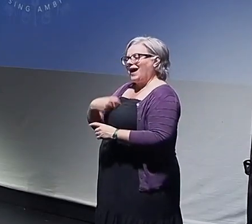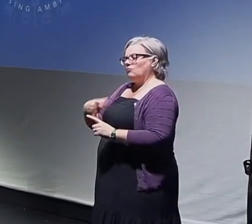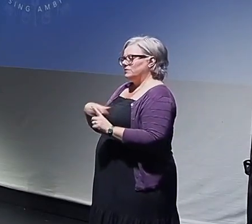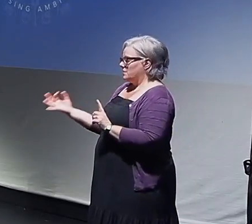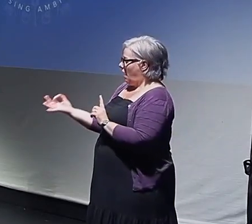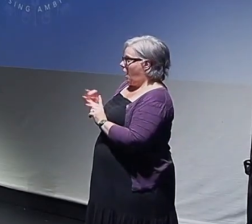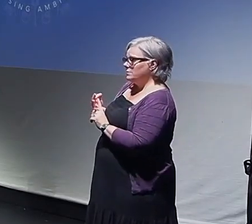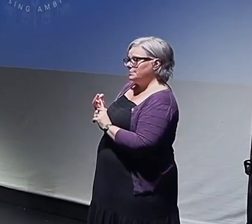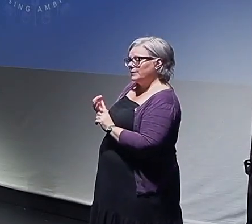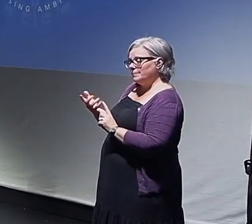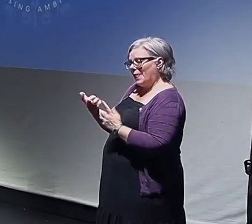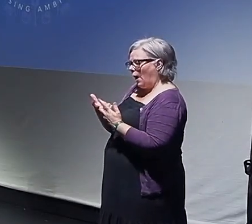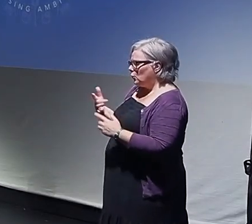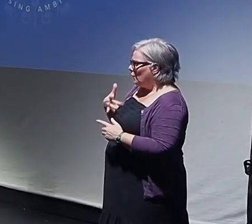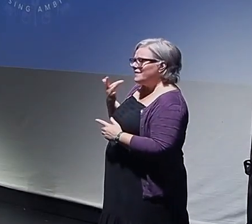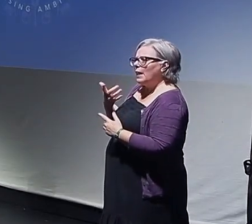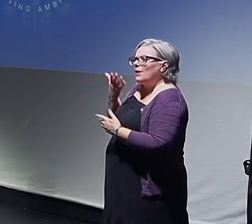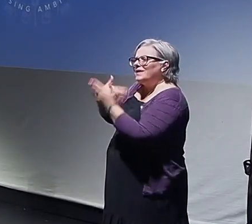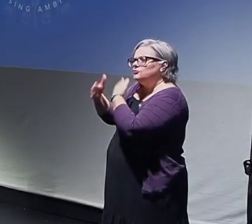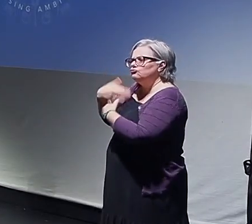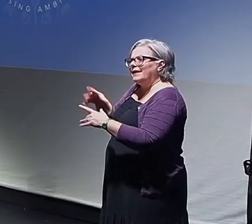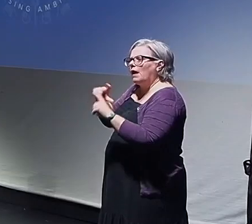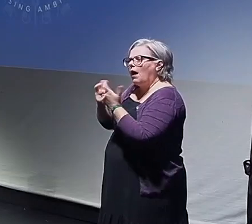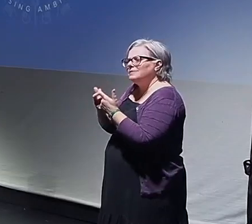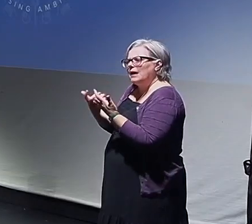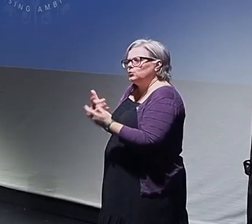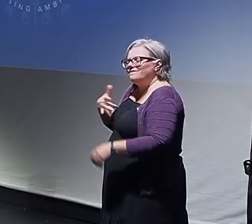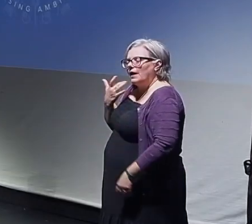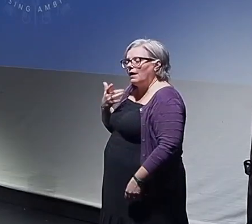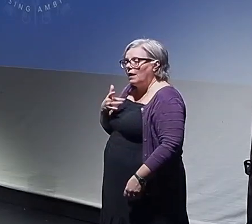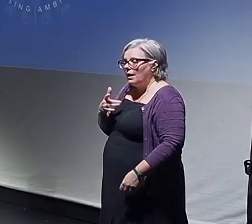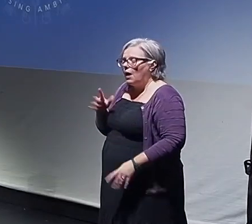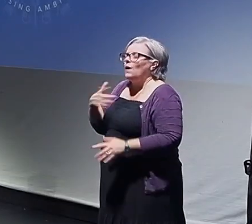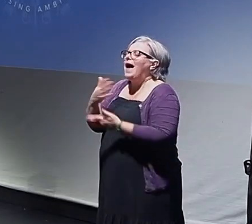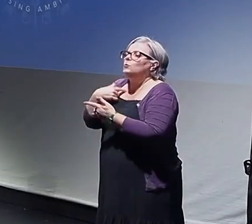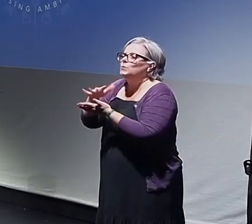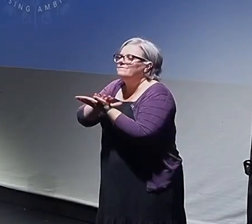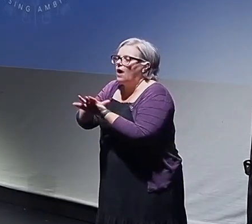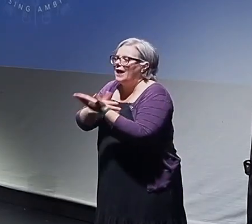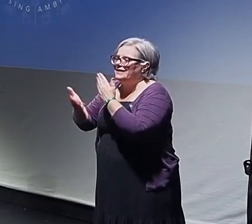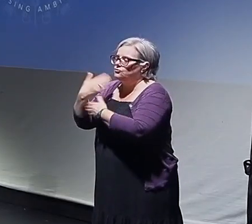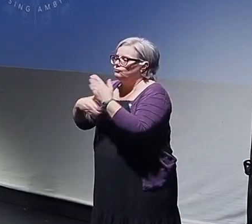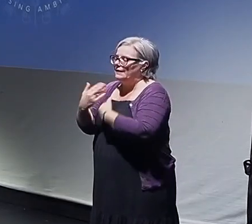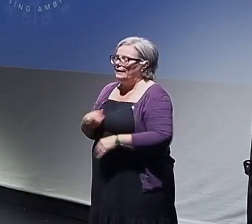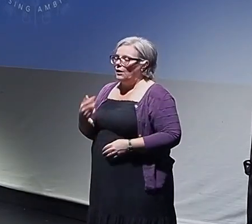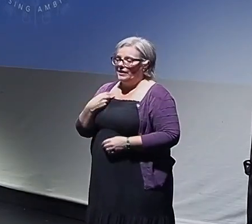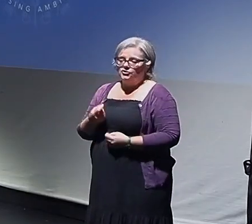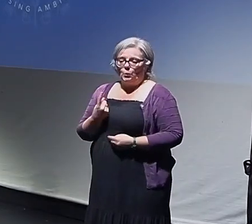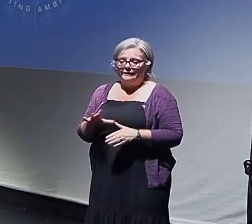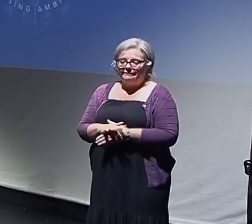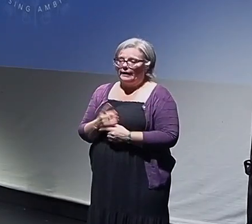asked, Rudge, how do you define history? And I say, how do I define history? It's just one fucking thing after